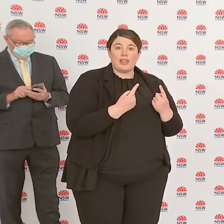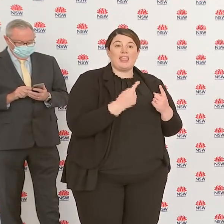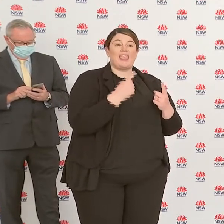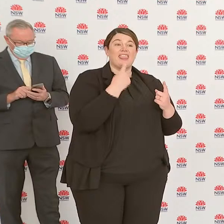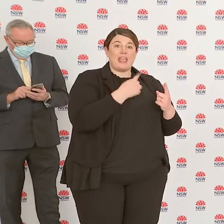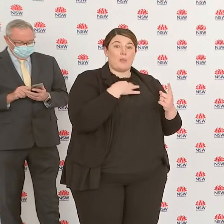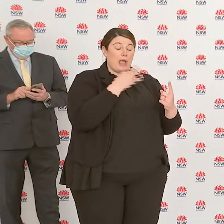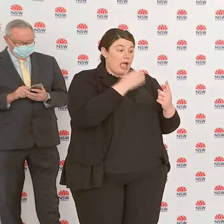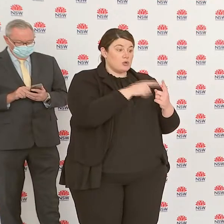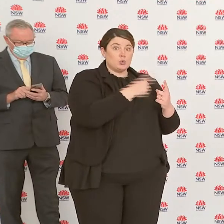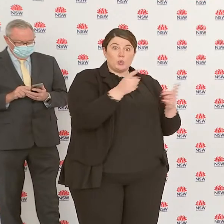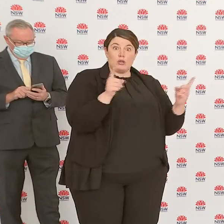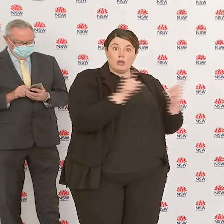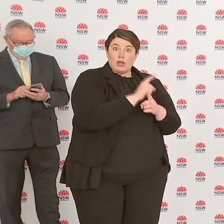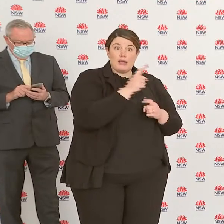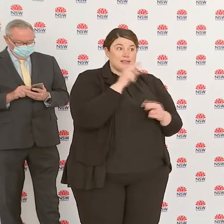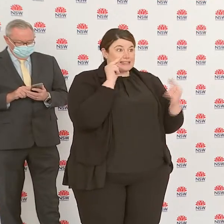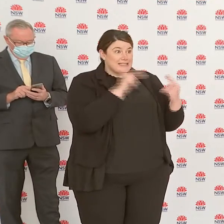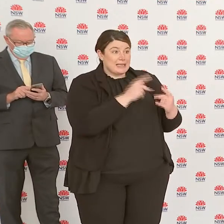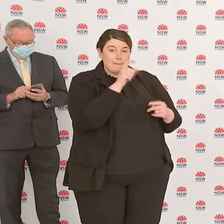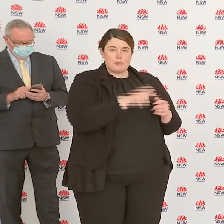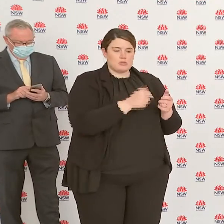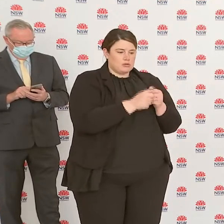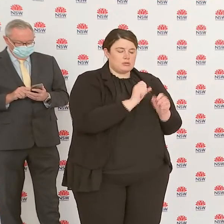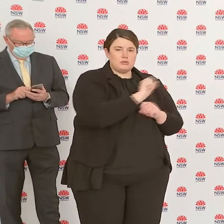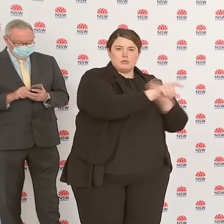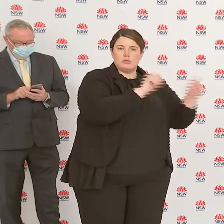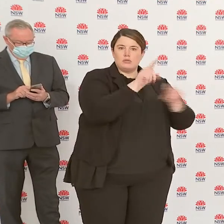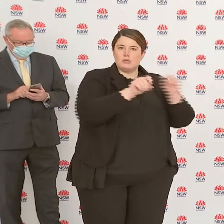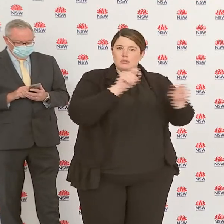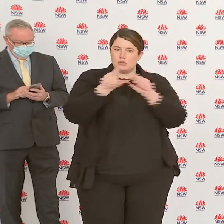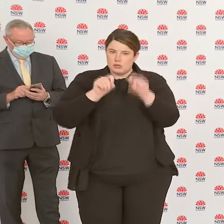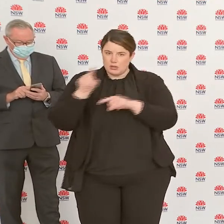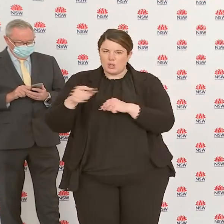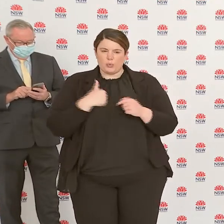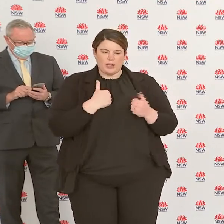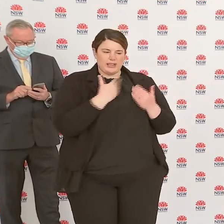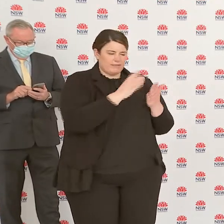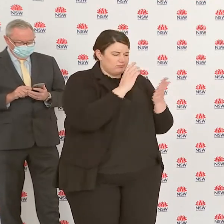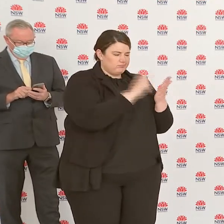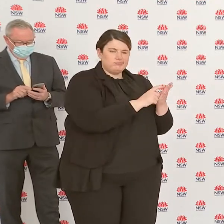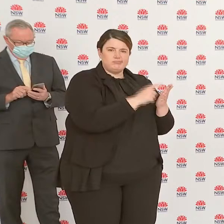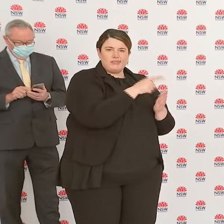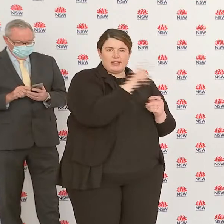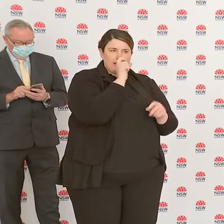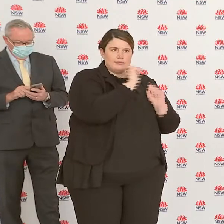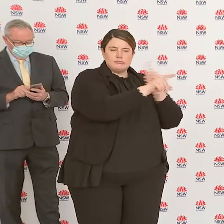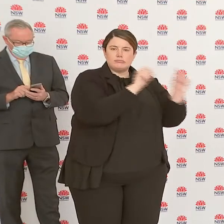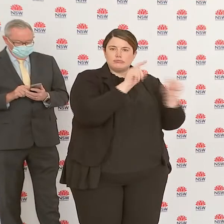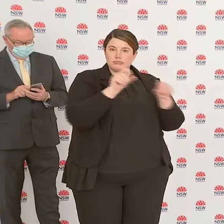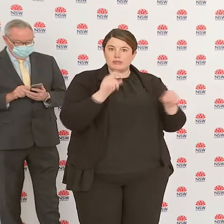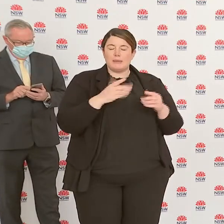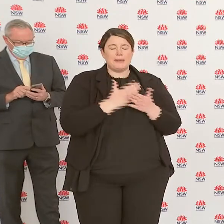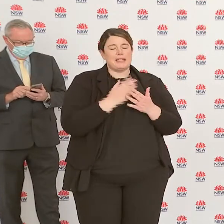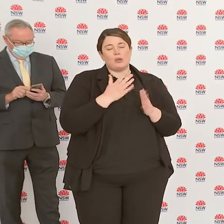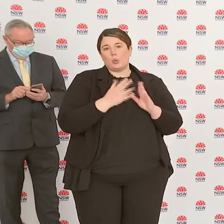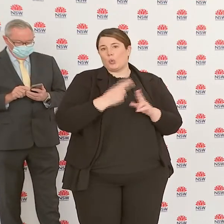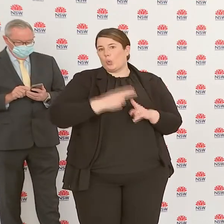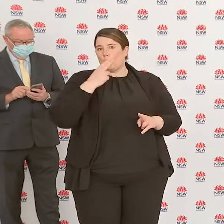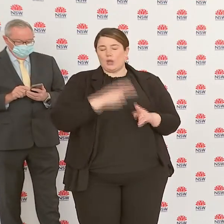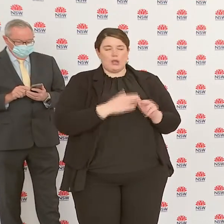text out to their contacts, and we provide sometimes a text message that they can provide, so that we can really